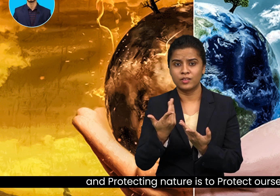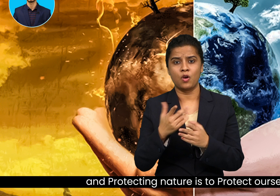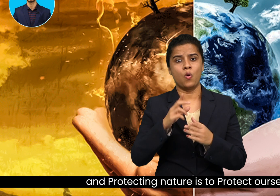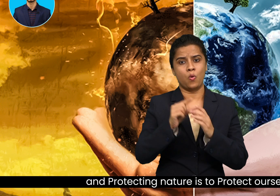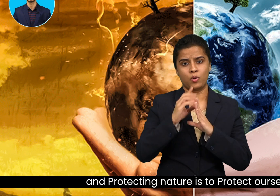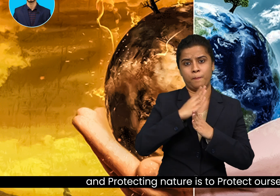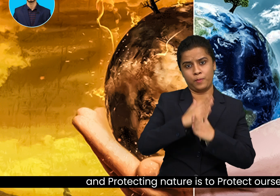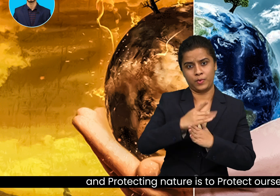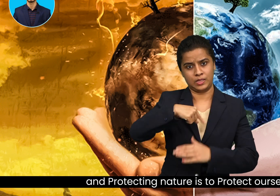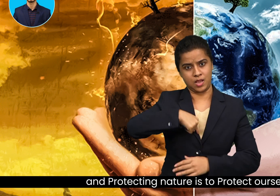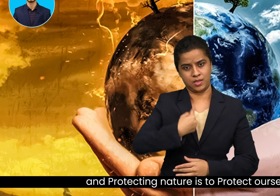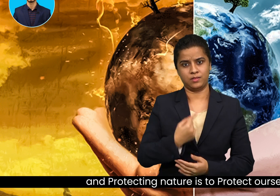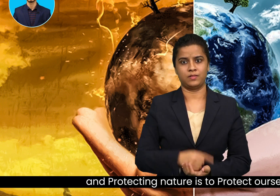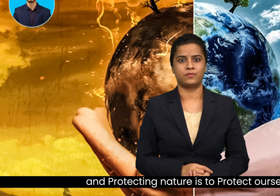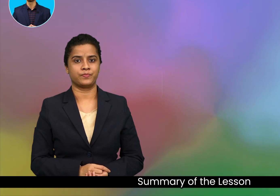ourselves.